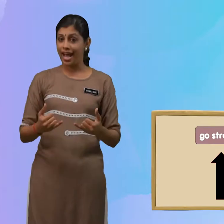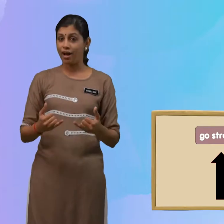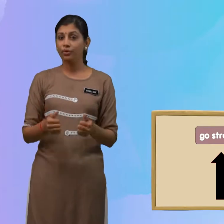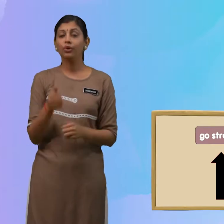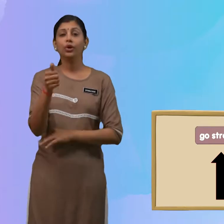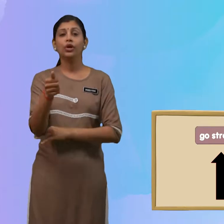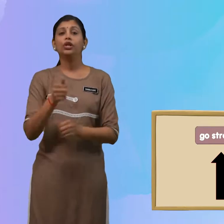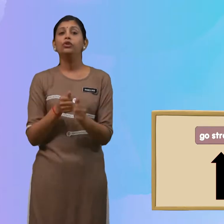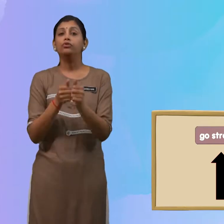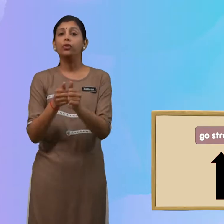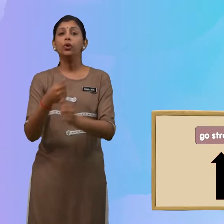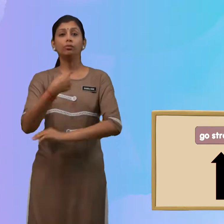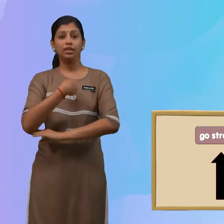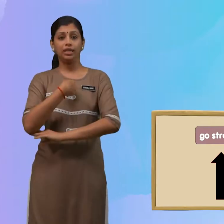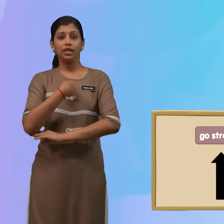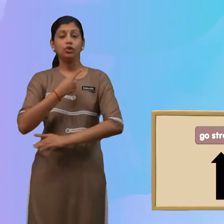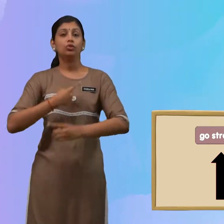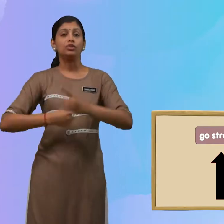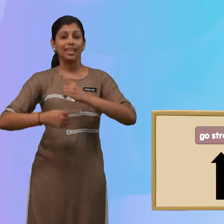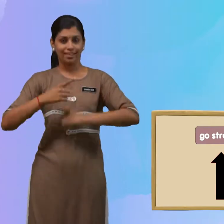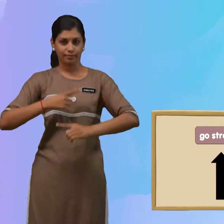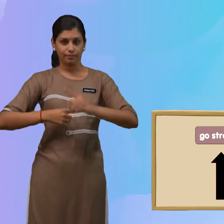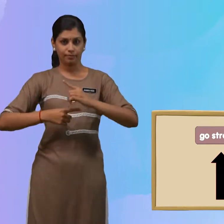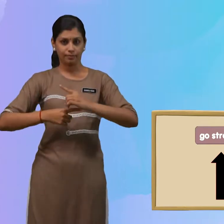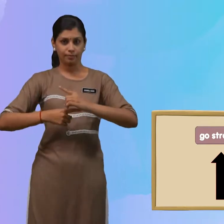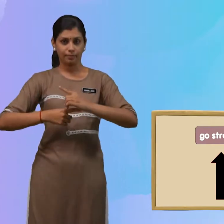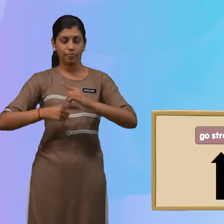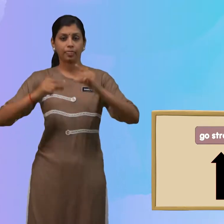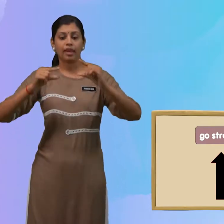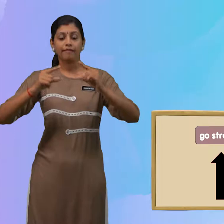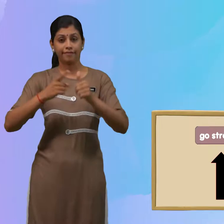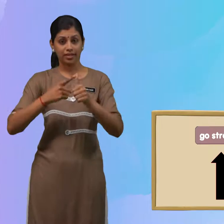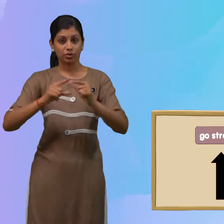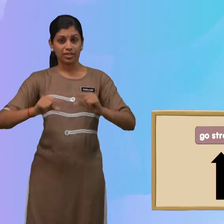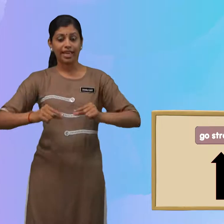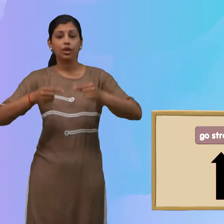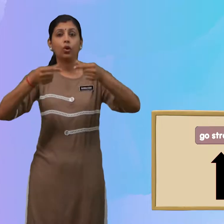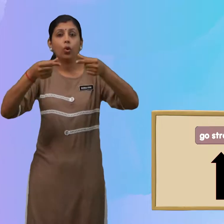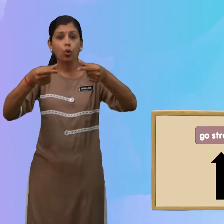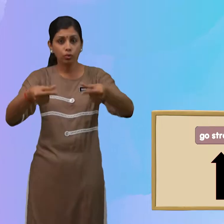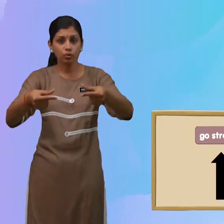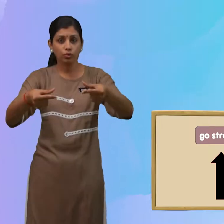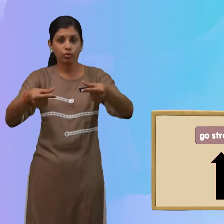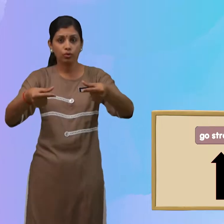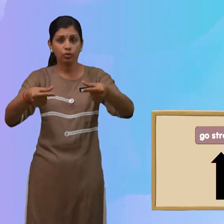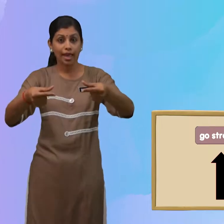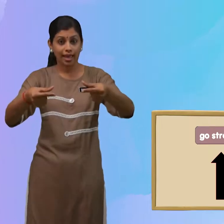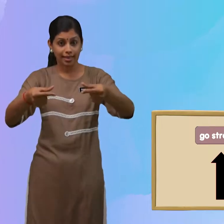Now, you follow me to sign. First, you sign go and